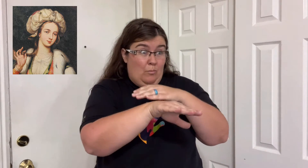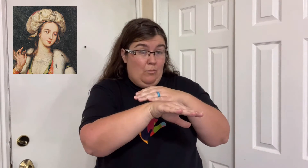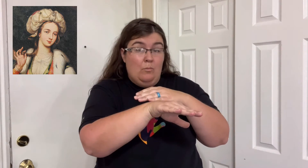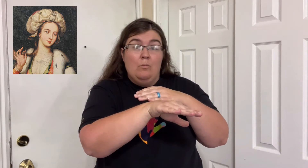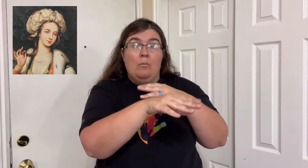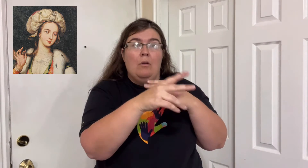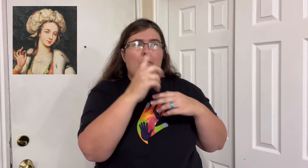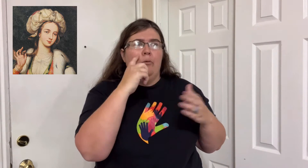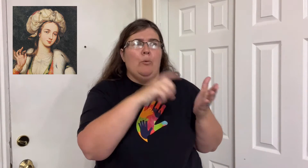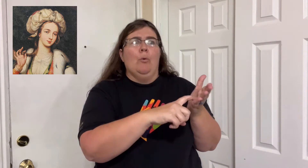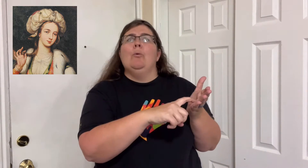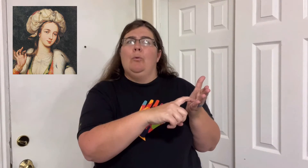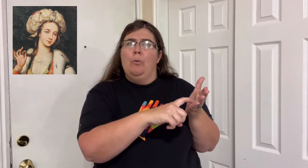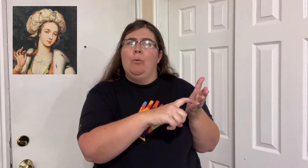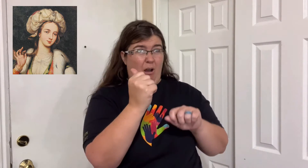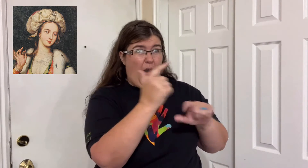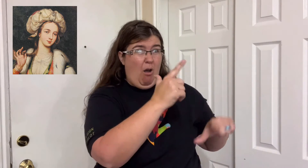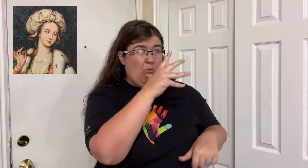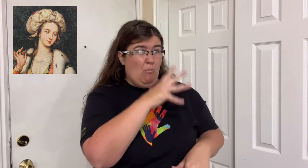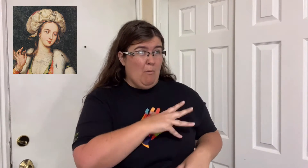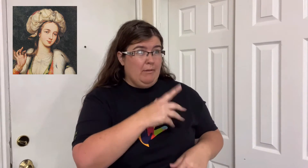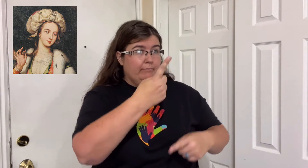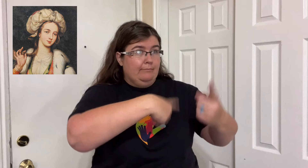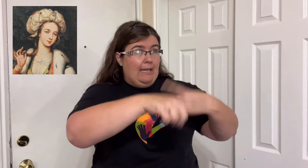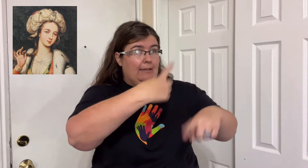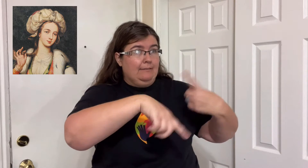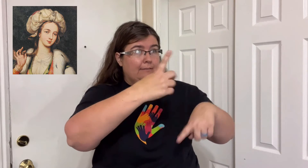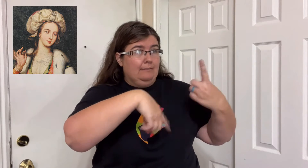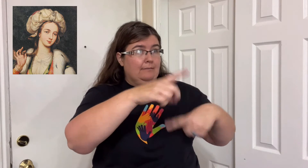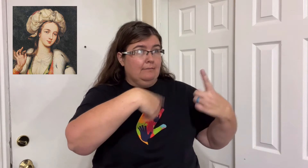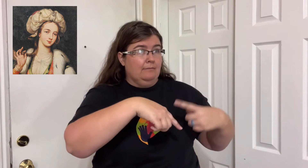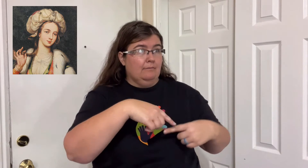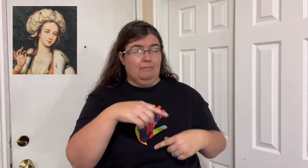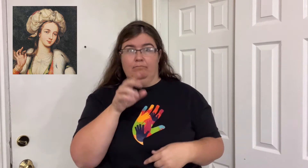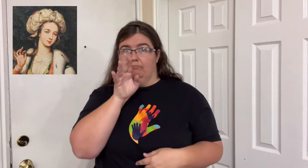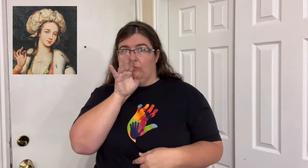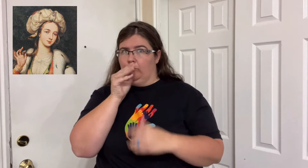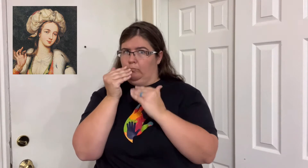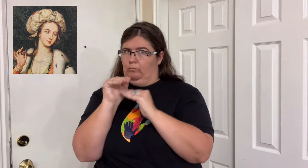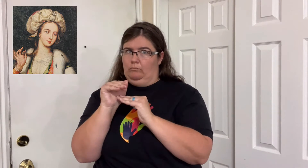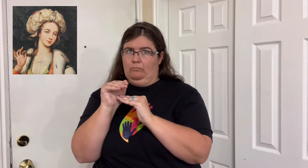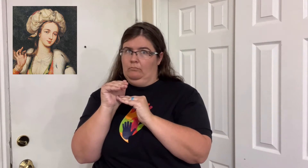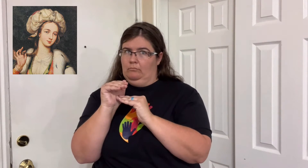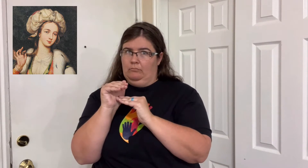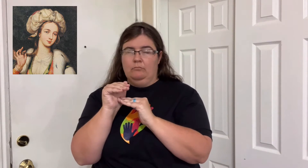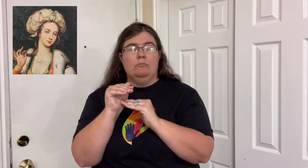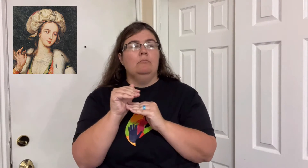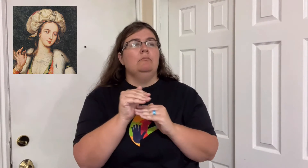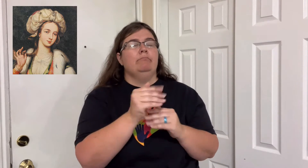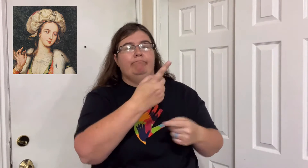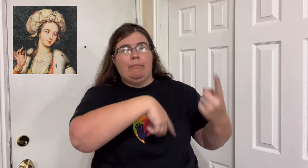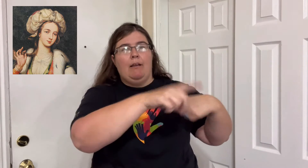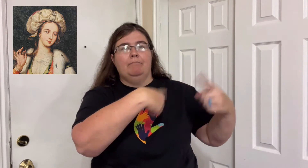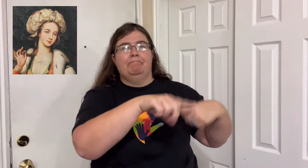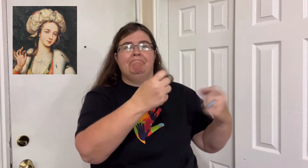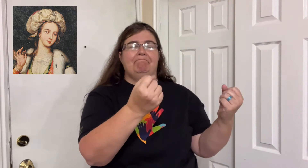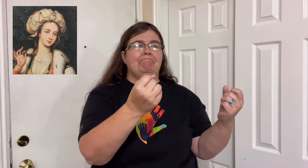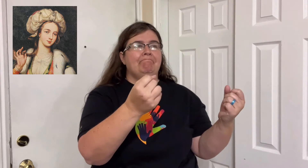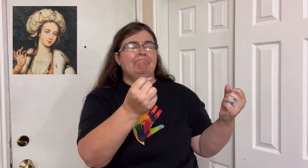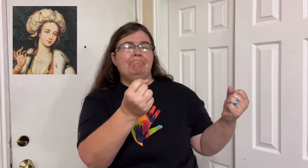go into the harem. And she recognized that all the women were just signing like crazy. They spoke very little, but they would sign and gesture